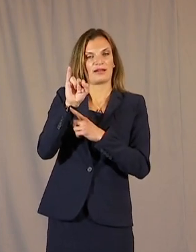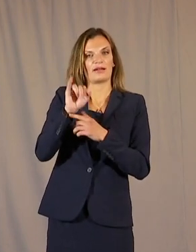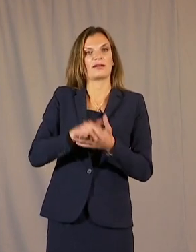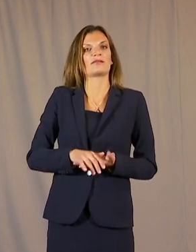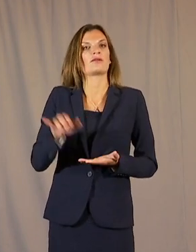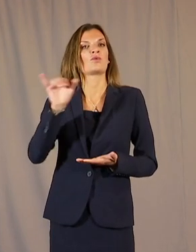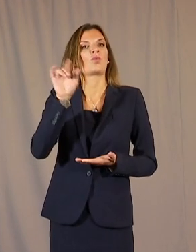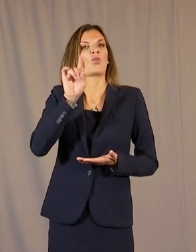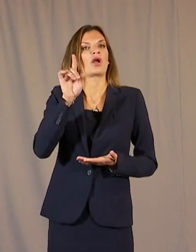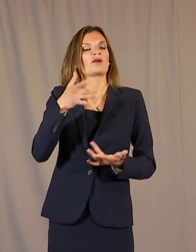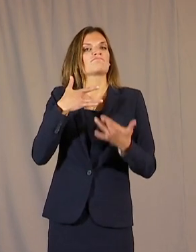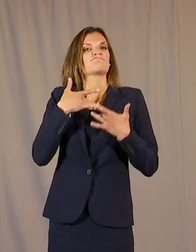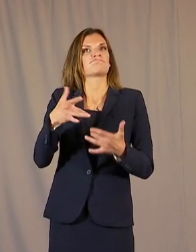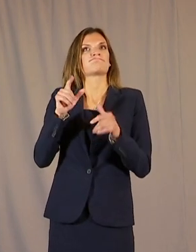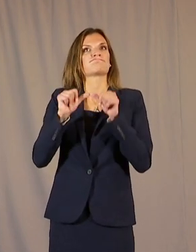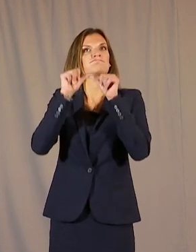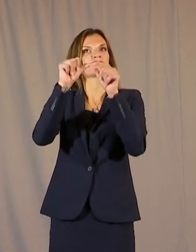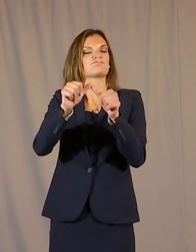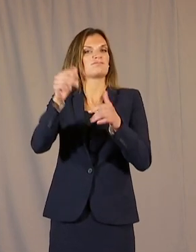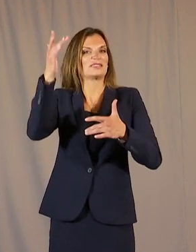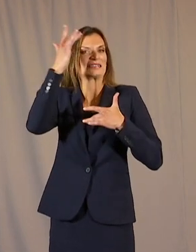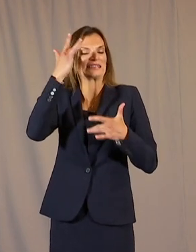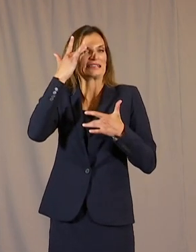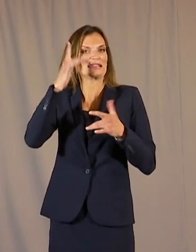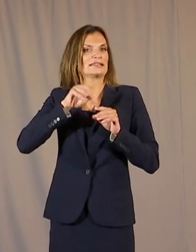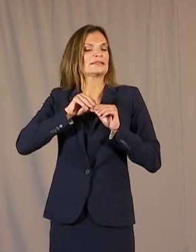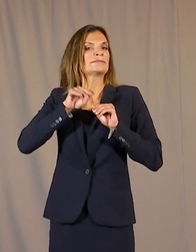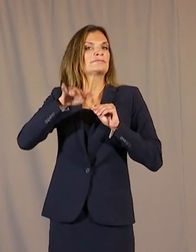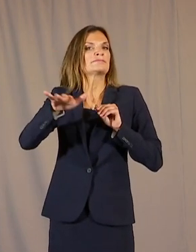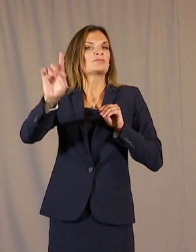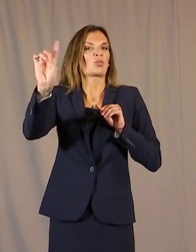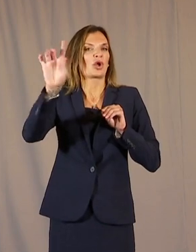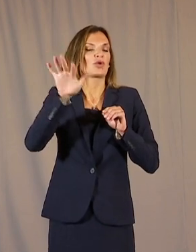were the chronic diseases, because we know that there were more, you know,